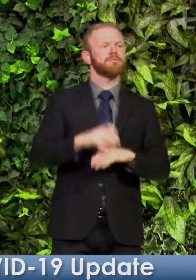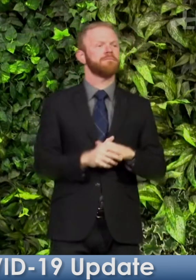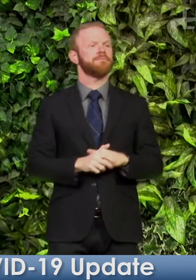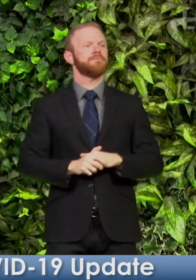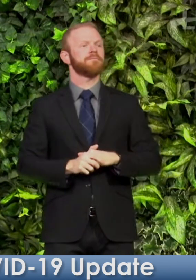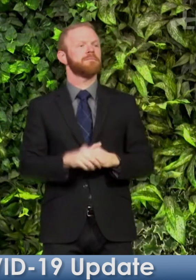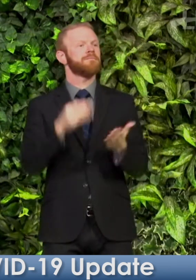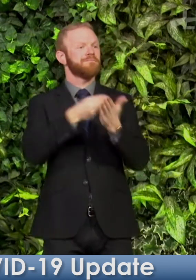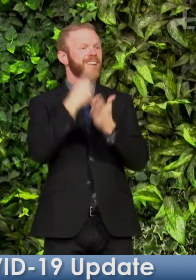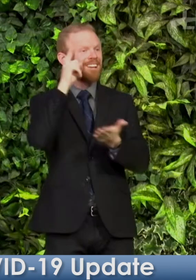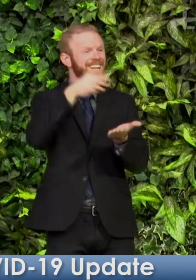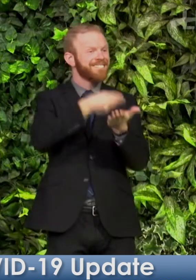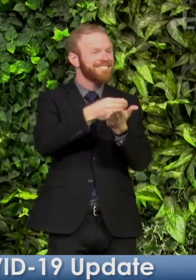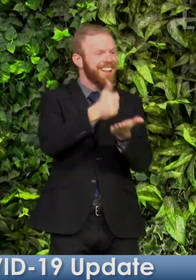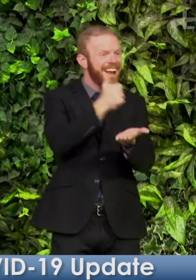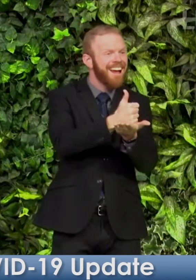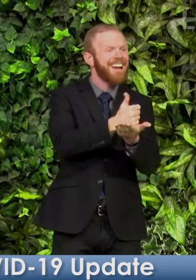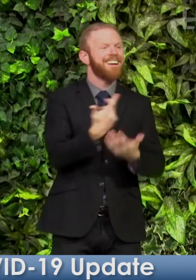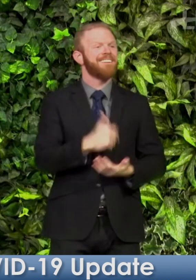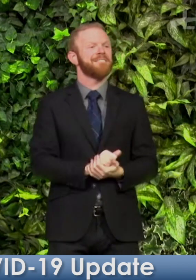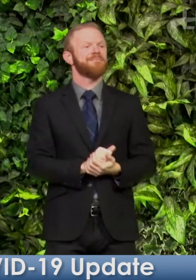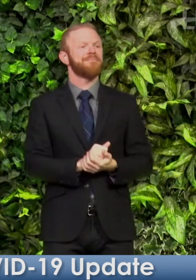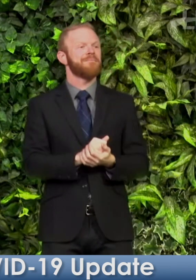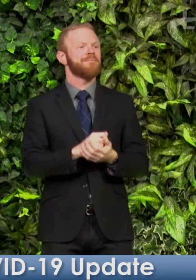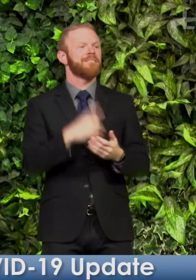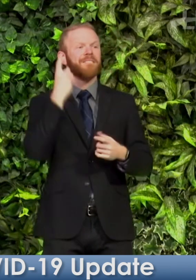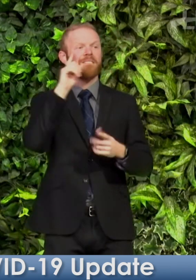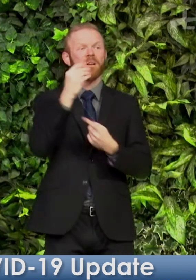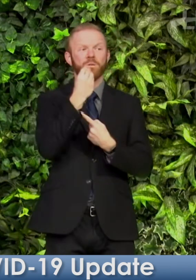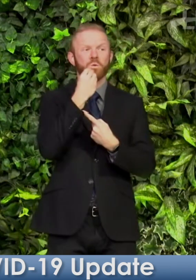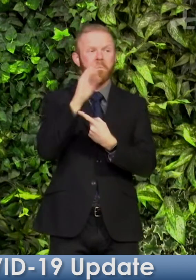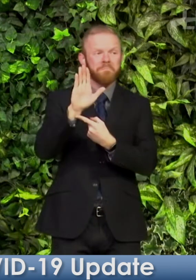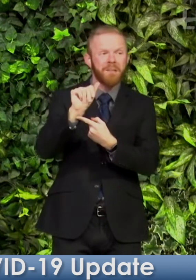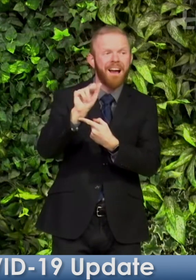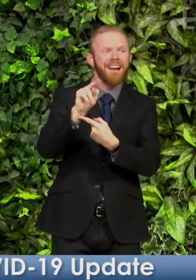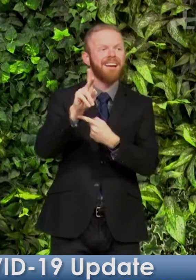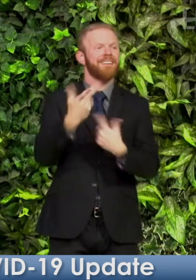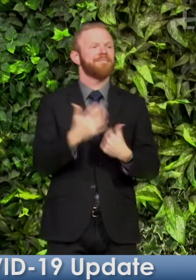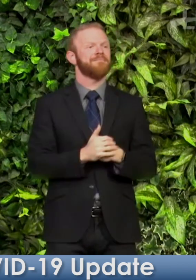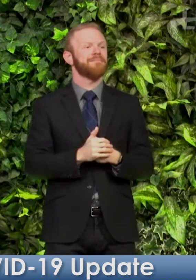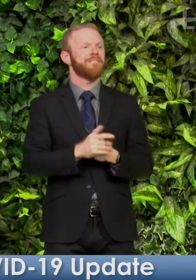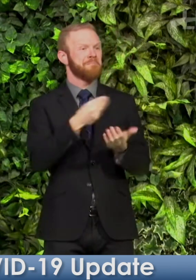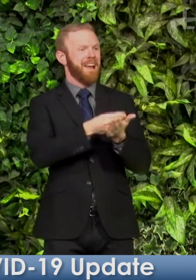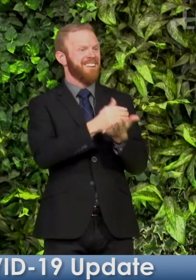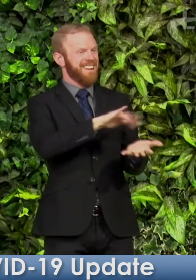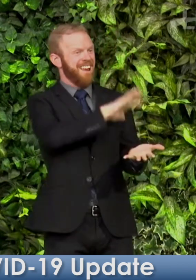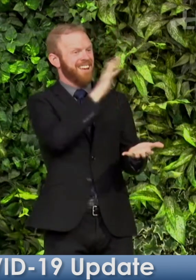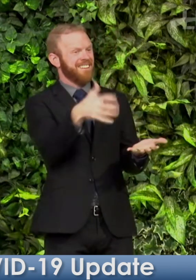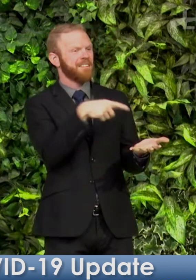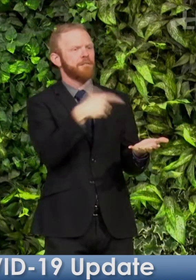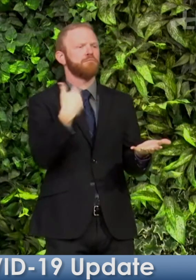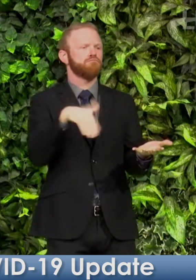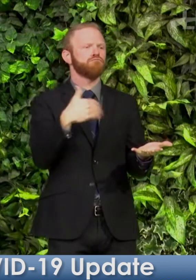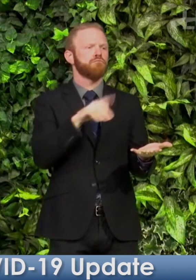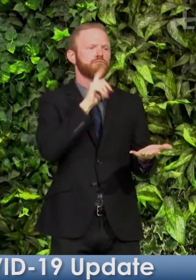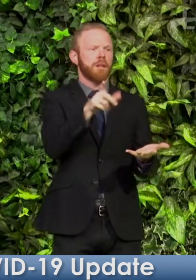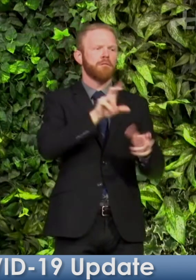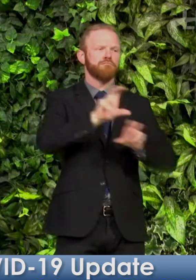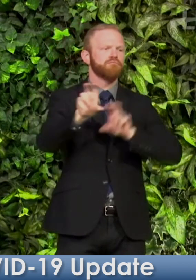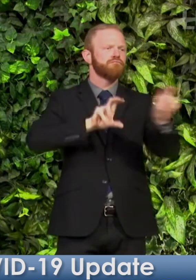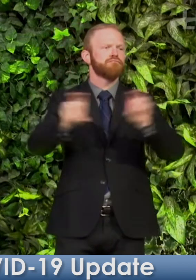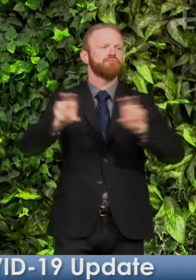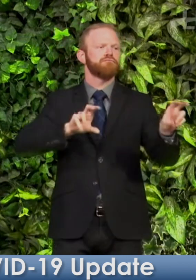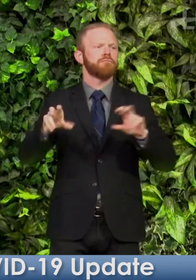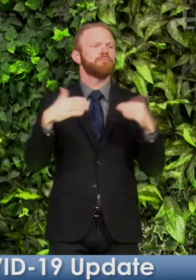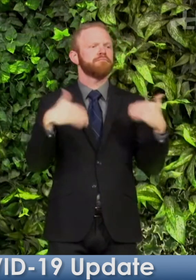banks. It is really an incredible package, and we thank you for doing that. And of course, thank you,